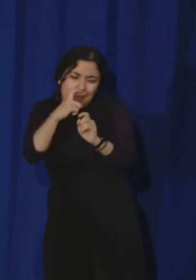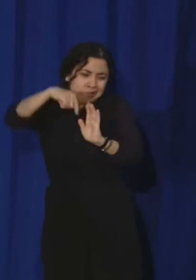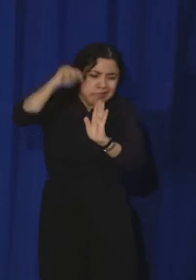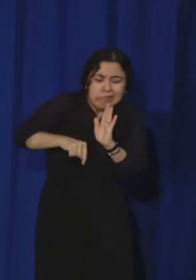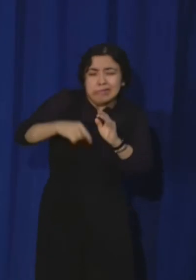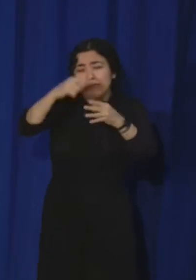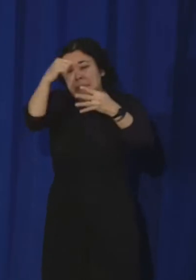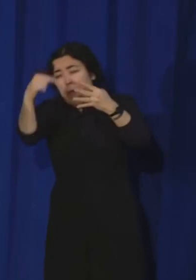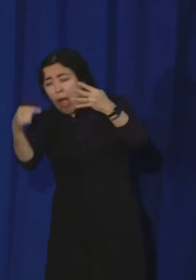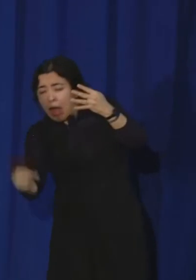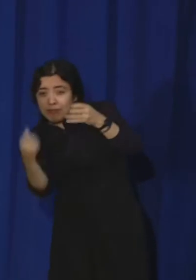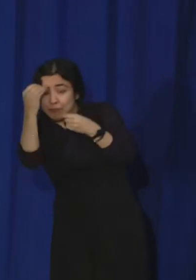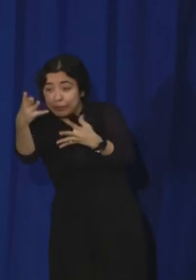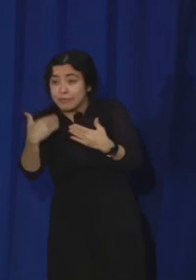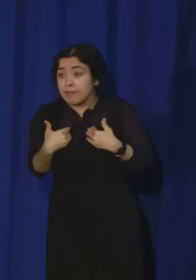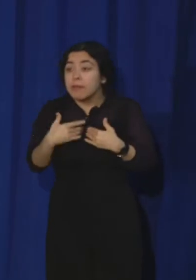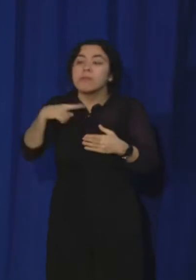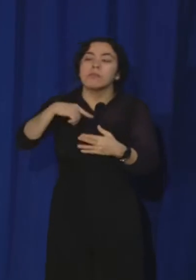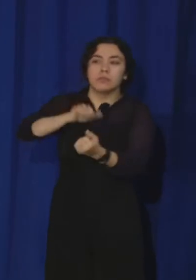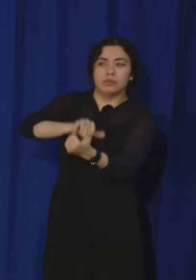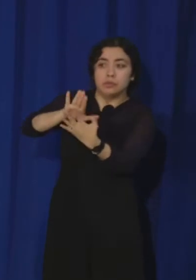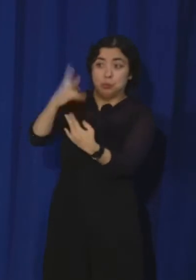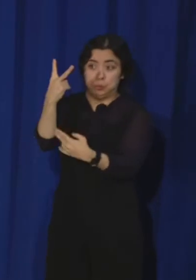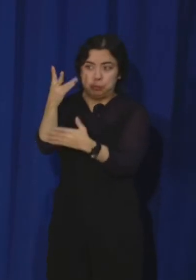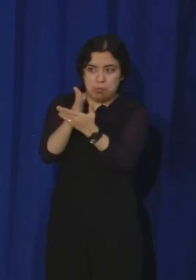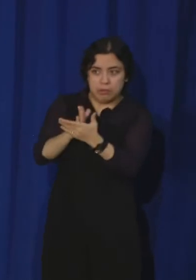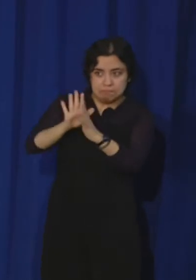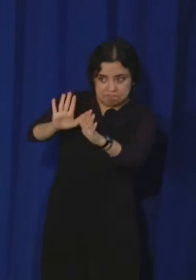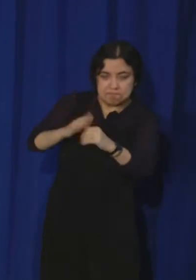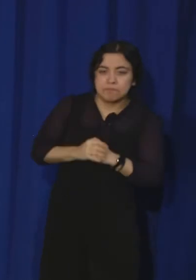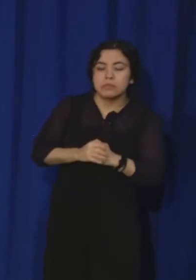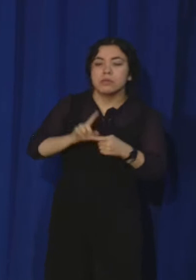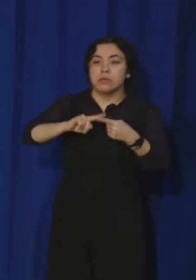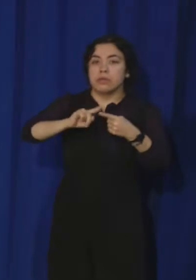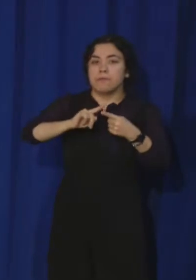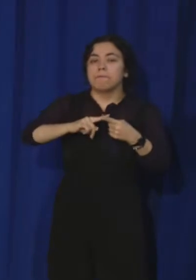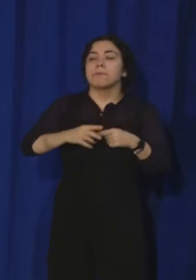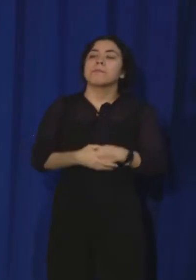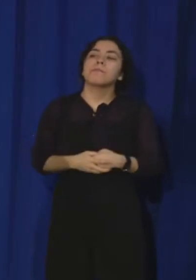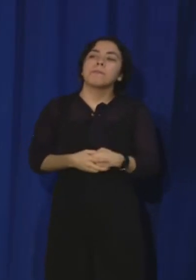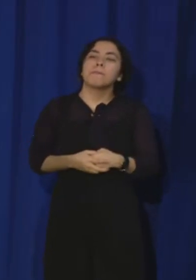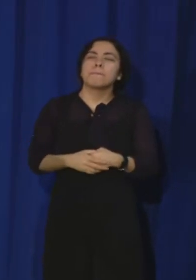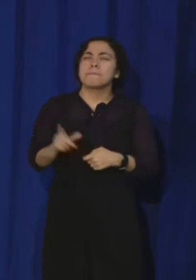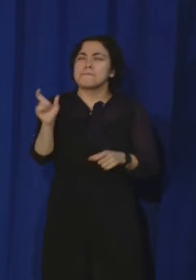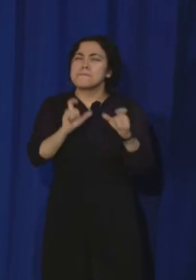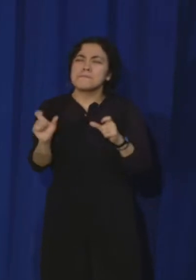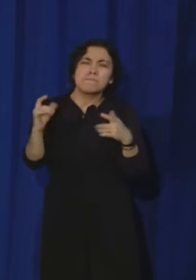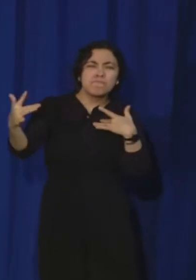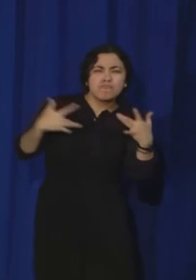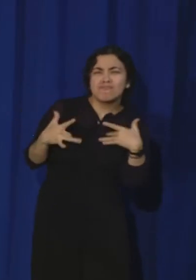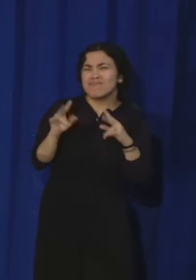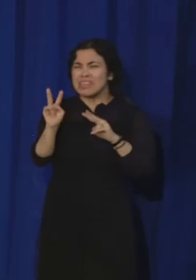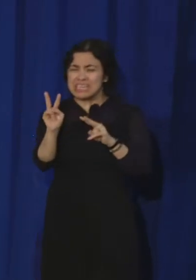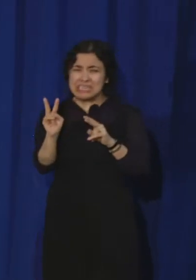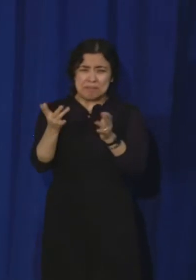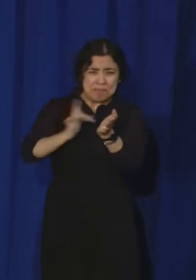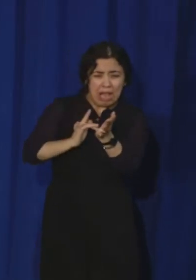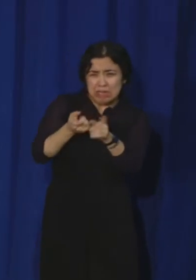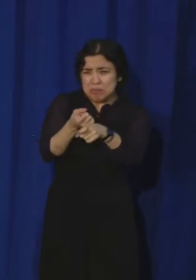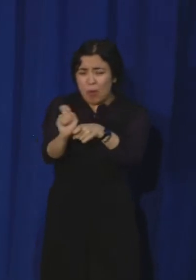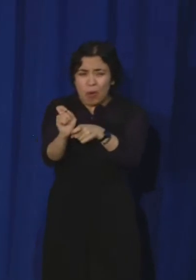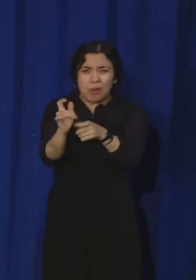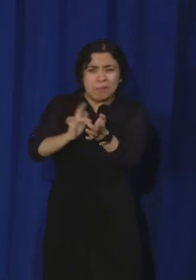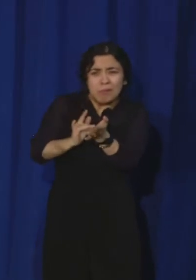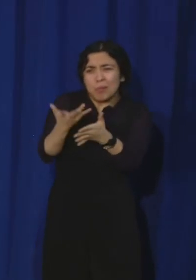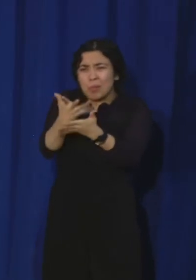different information. So let me address sort of two pieces of this. I think where people get this concern about spoilage or